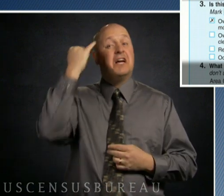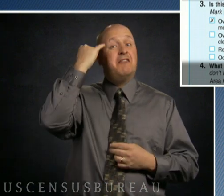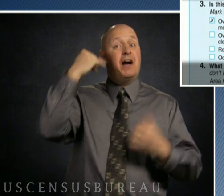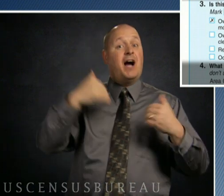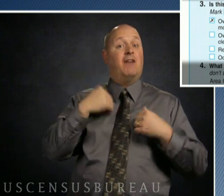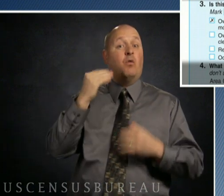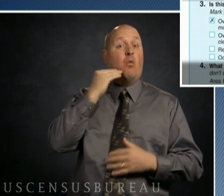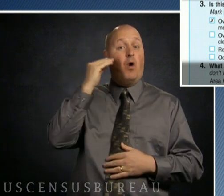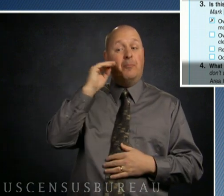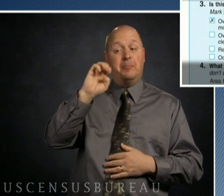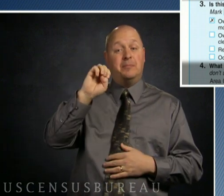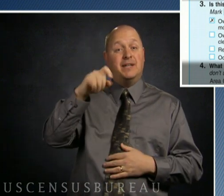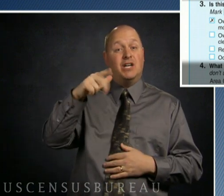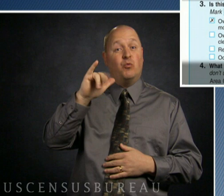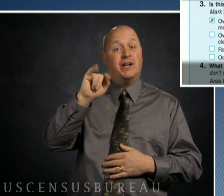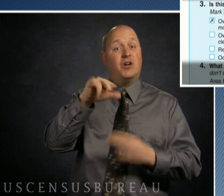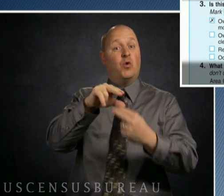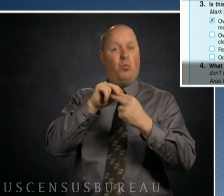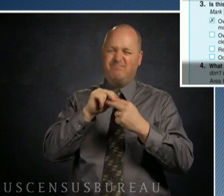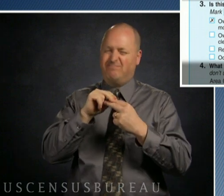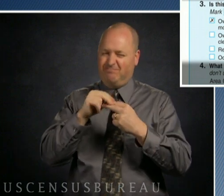Please include home equity loans.